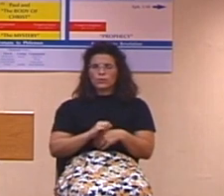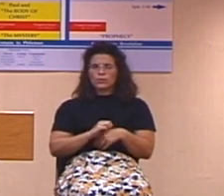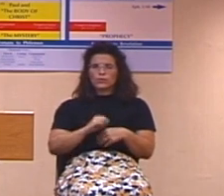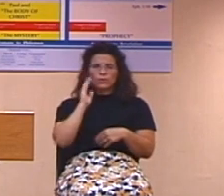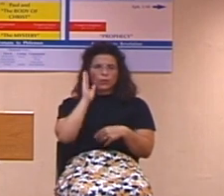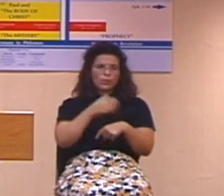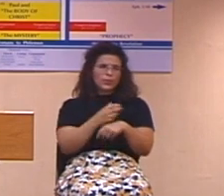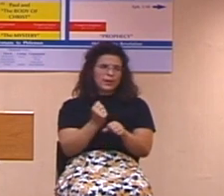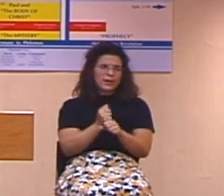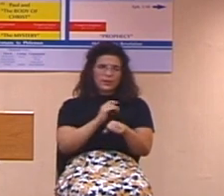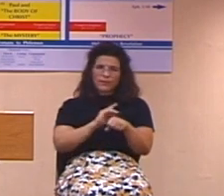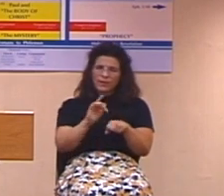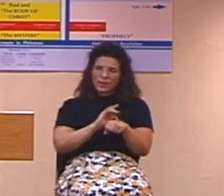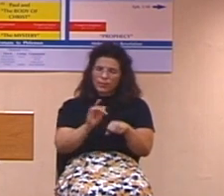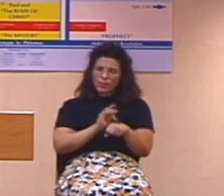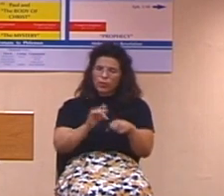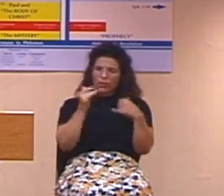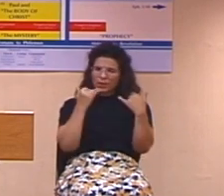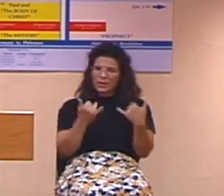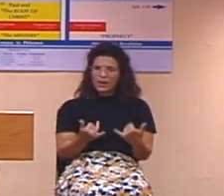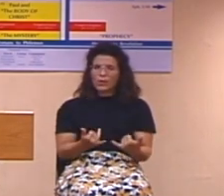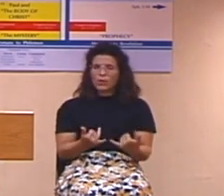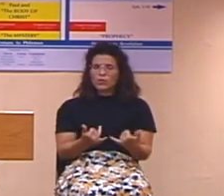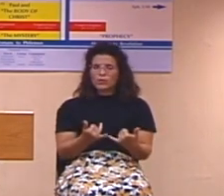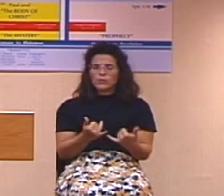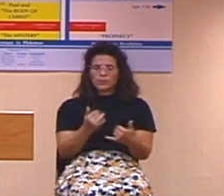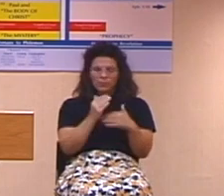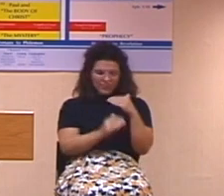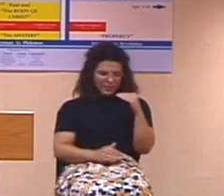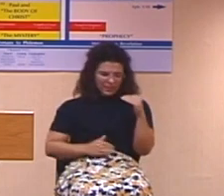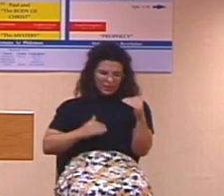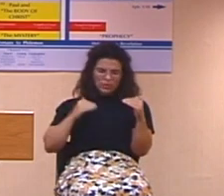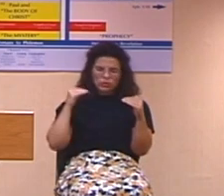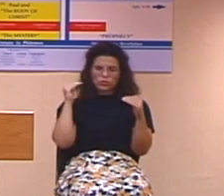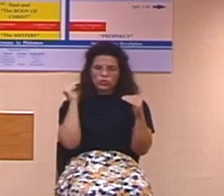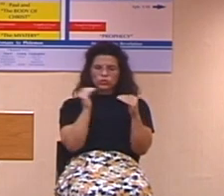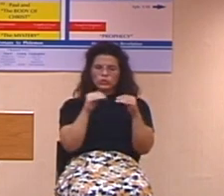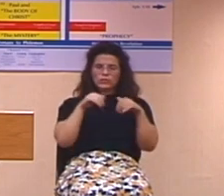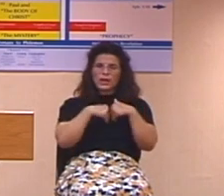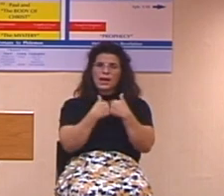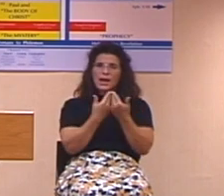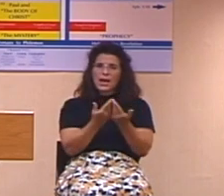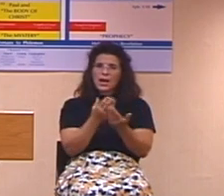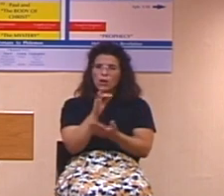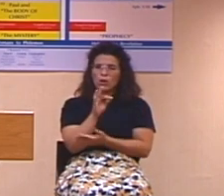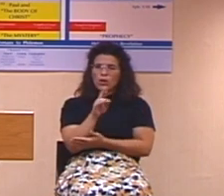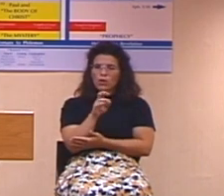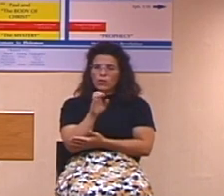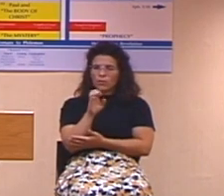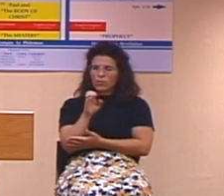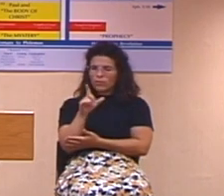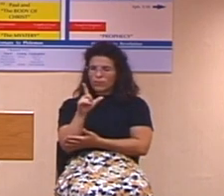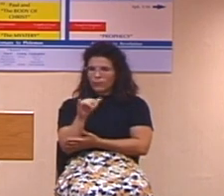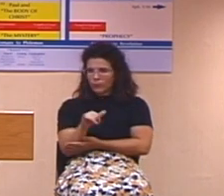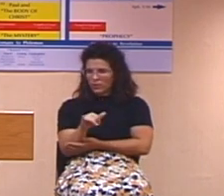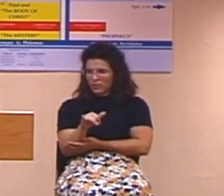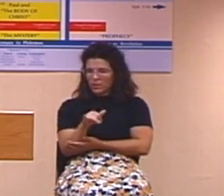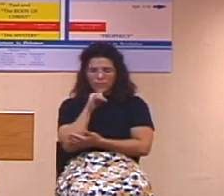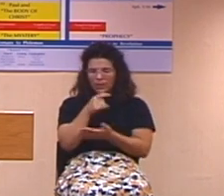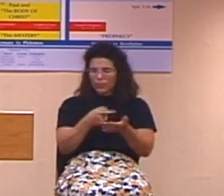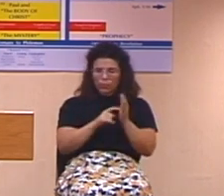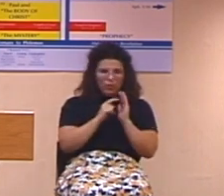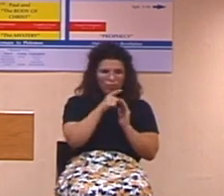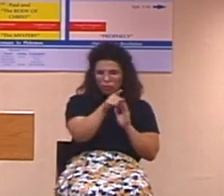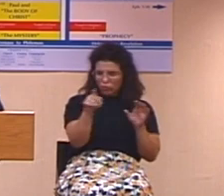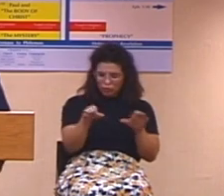going to make it available now. Being justified, how? Freely. I'm not going to require you to